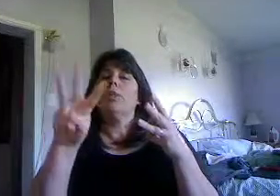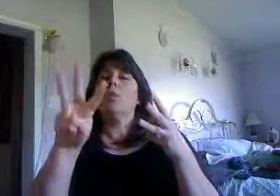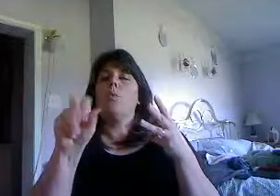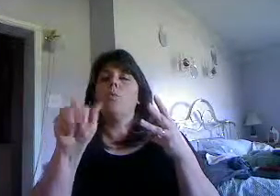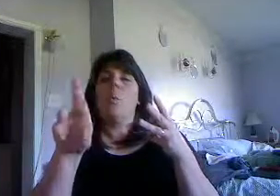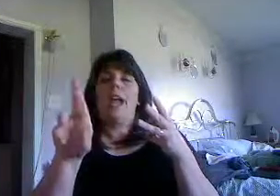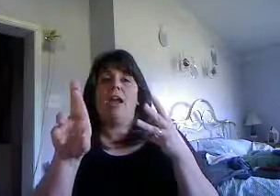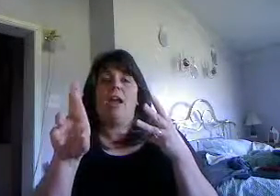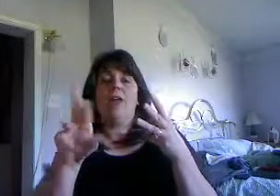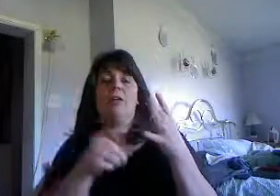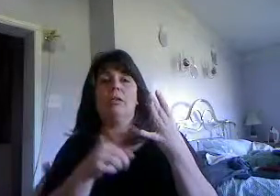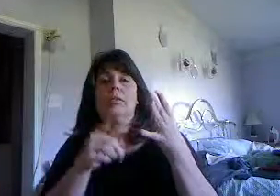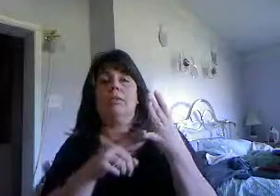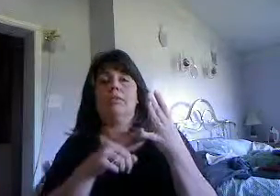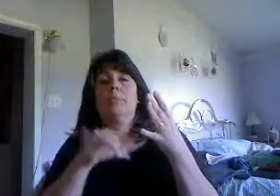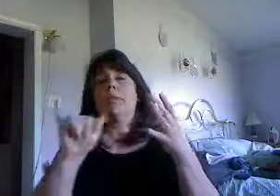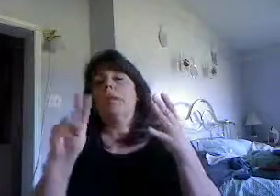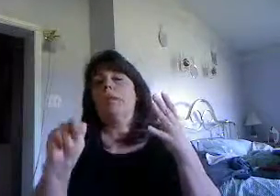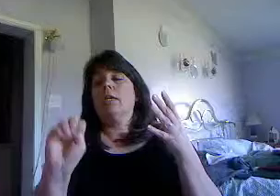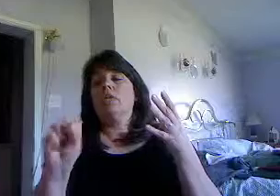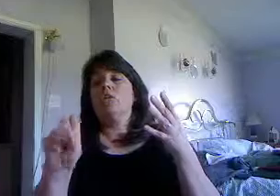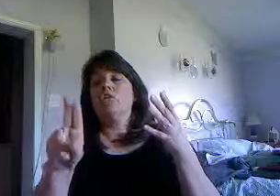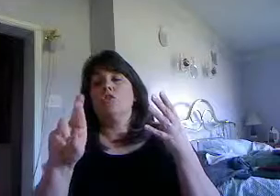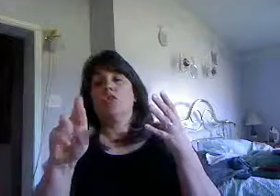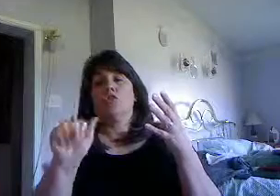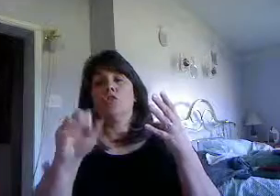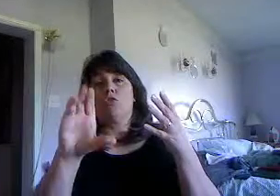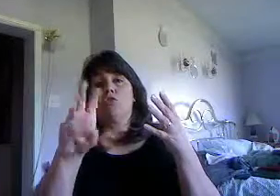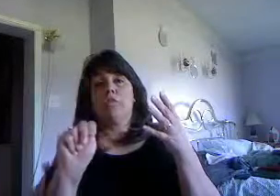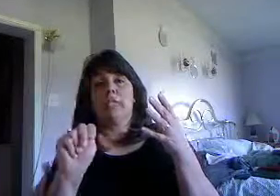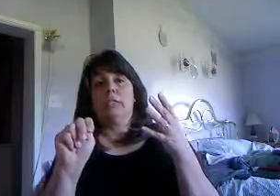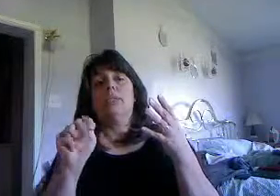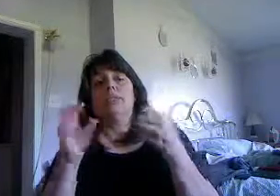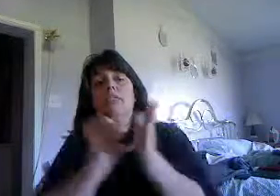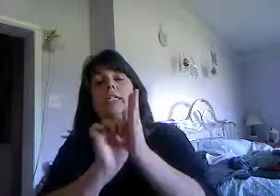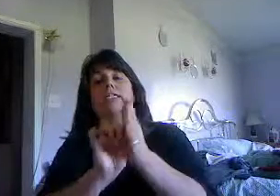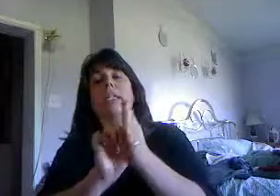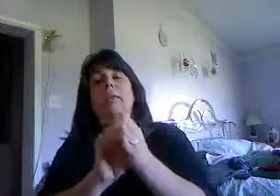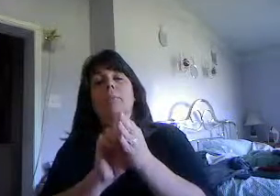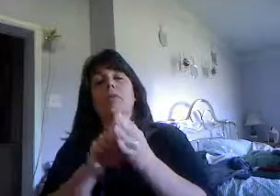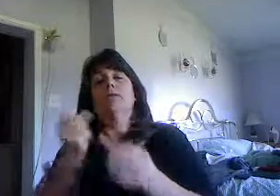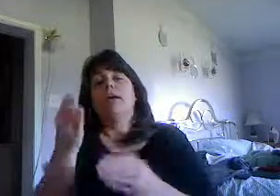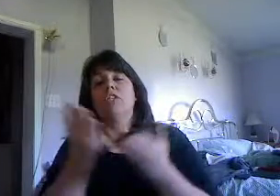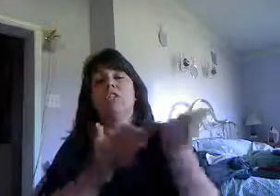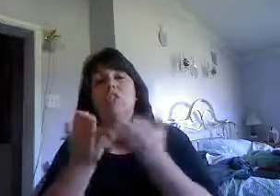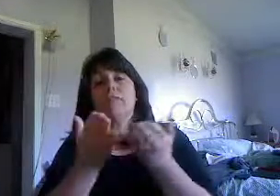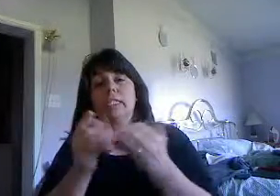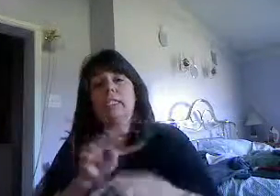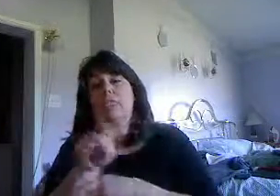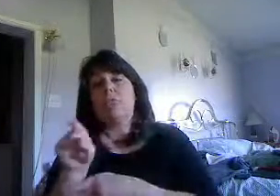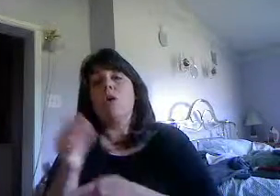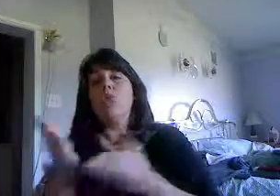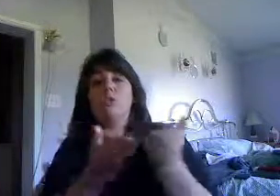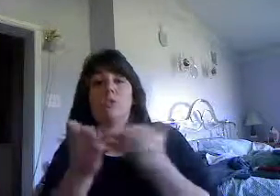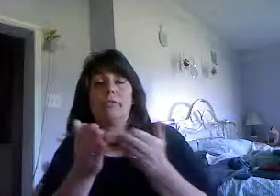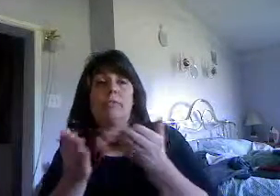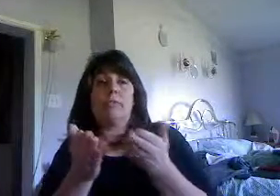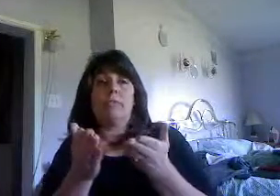and accounting are examples of advanced services. And these services prefer to concentrate in the